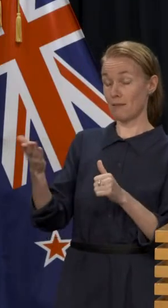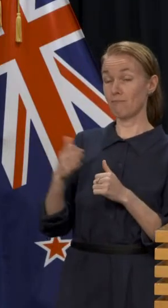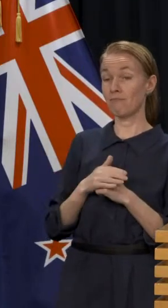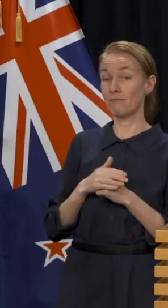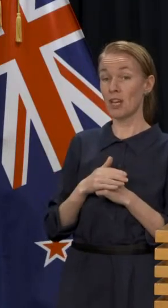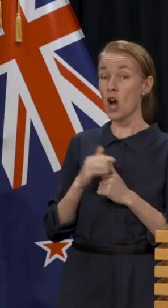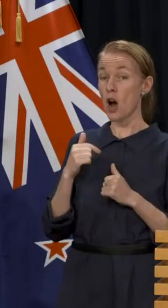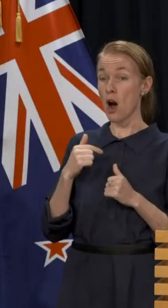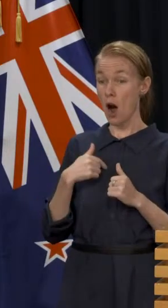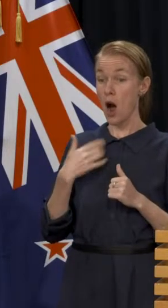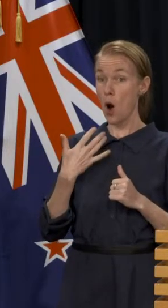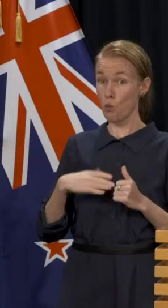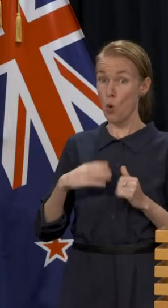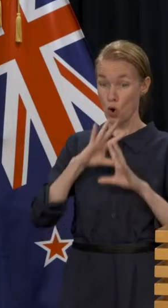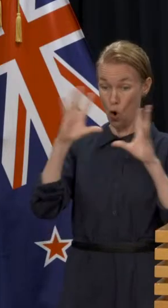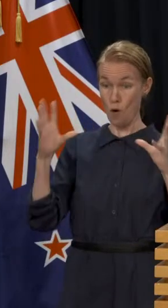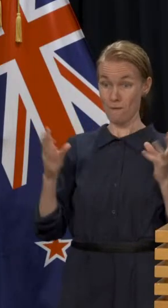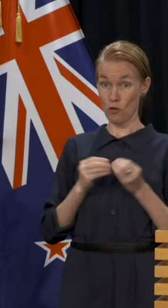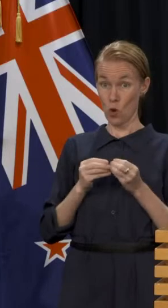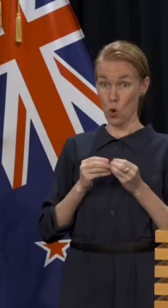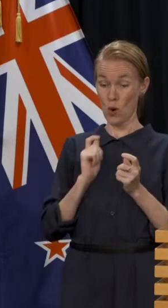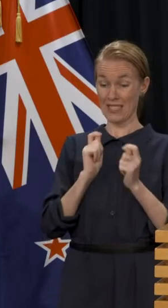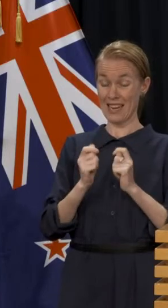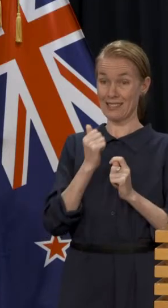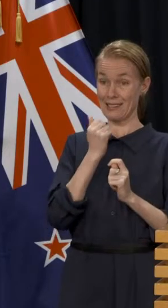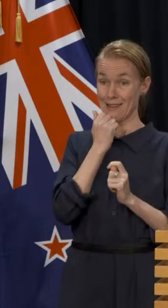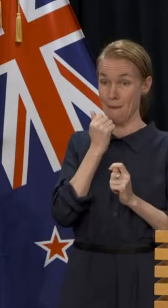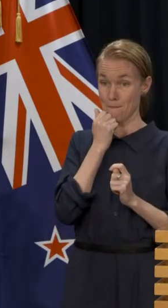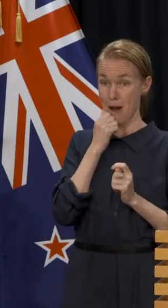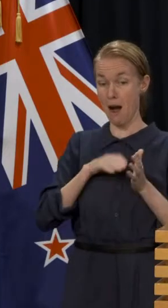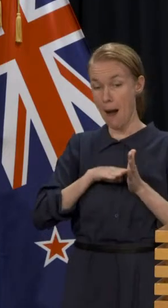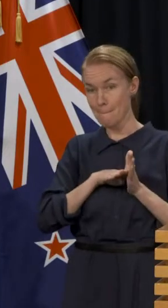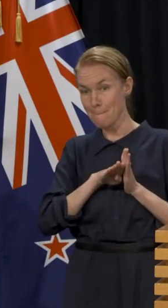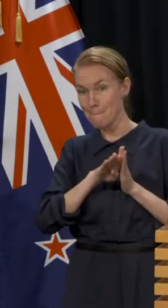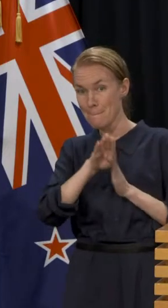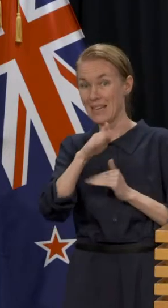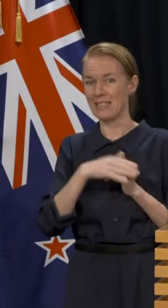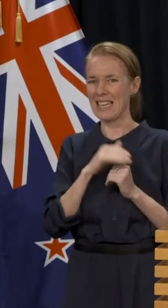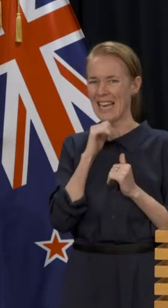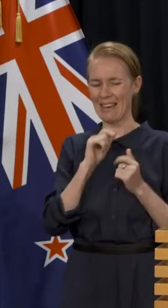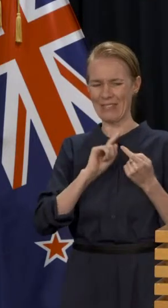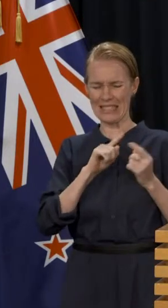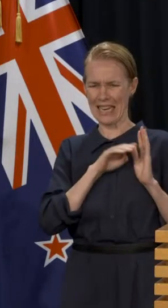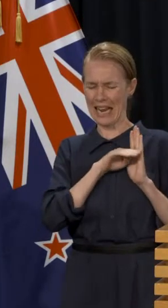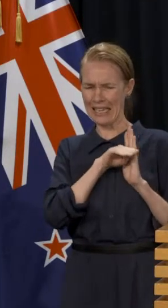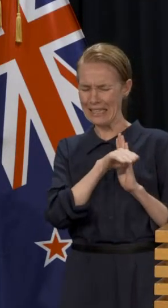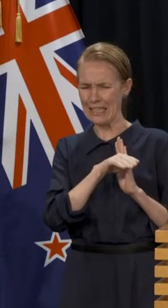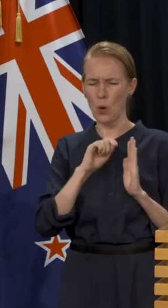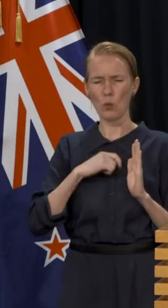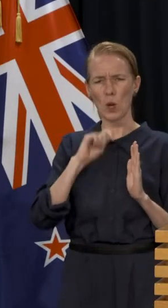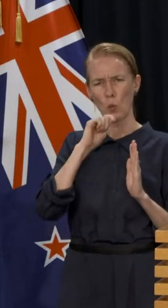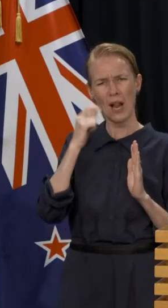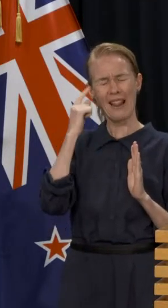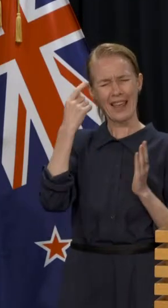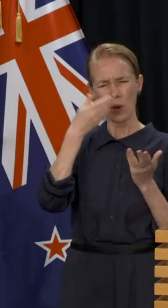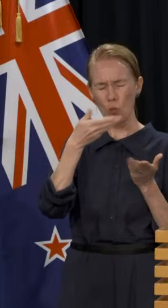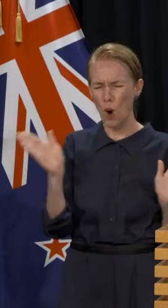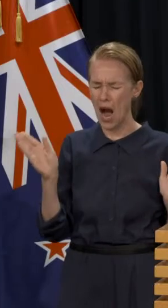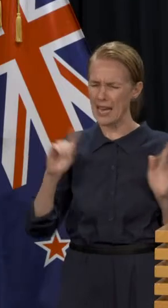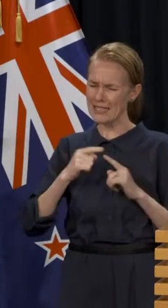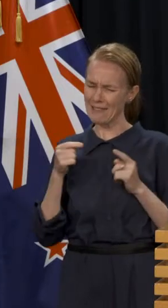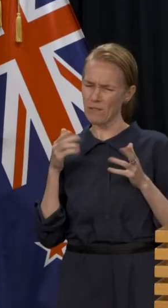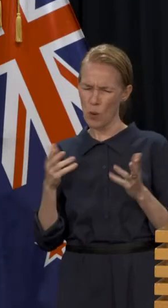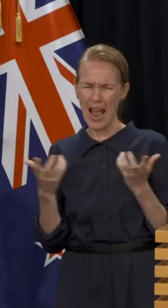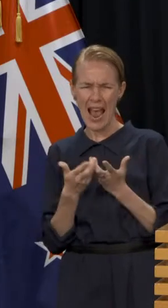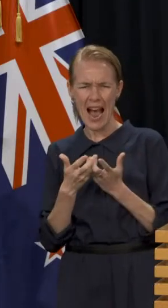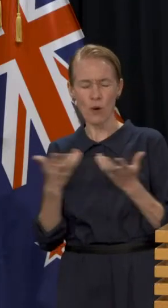would like to see the numbers of tests getting up. Of course, if they don't get up, then we'll look at other opportunities to make sure that happens.